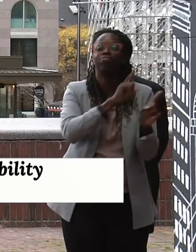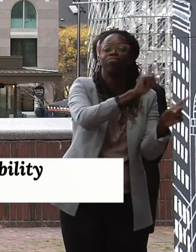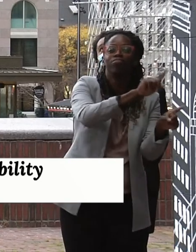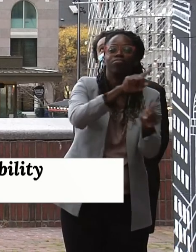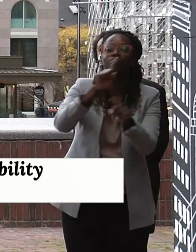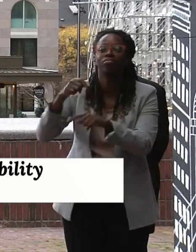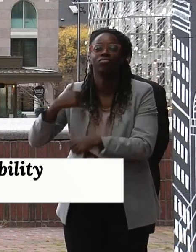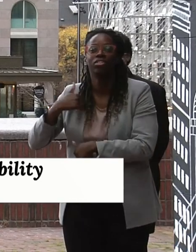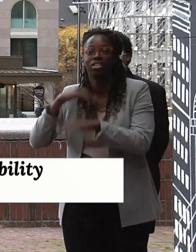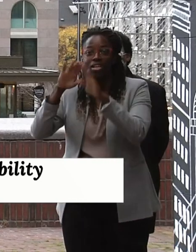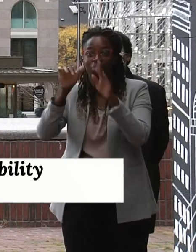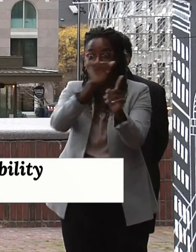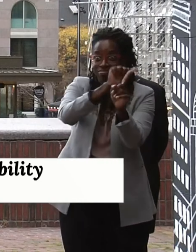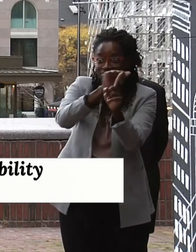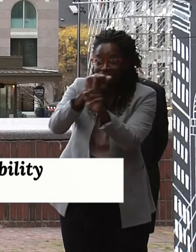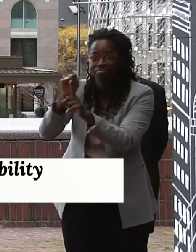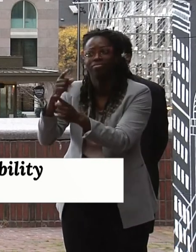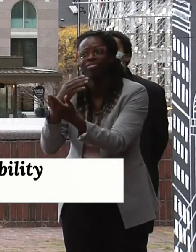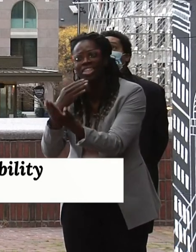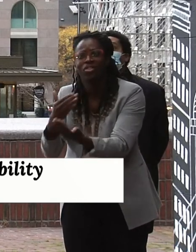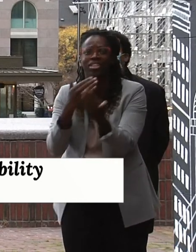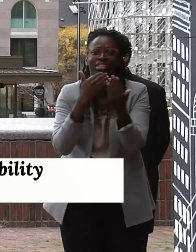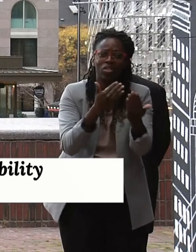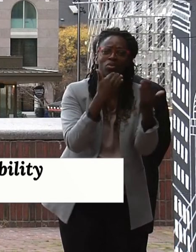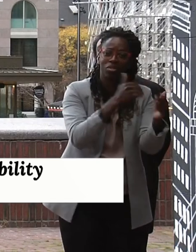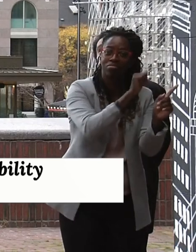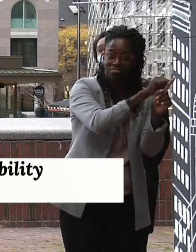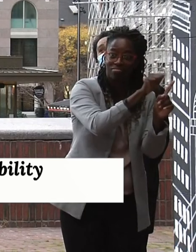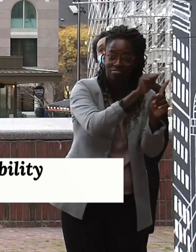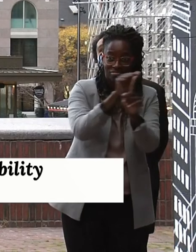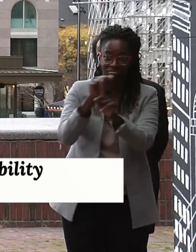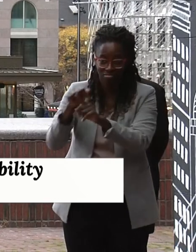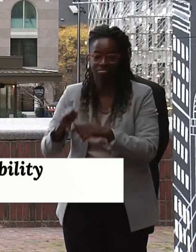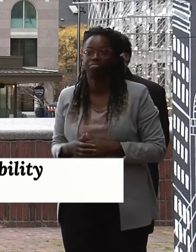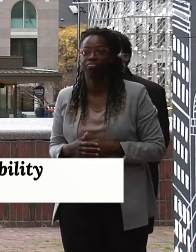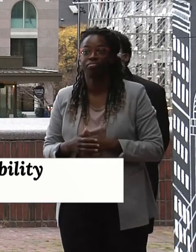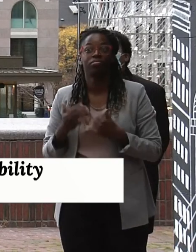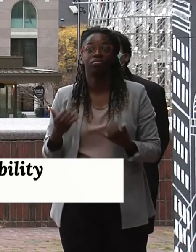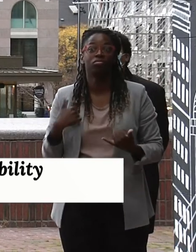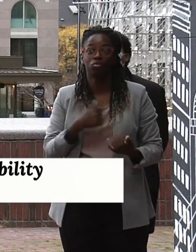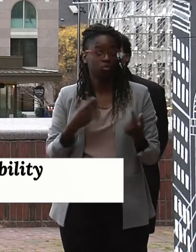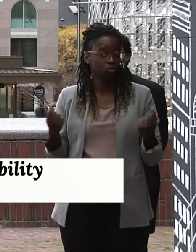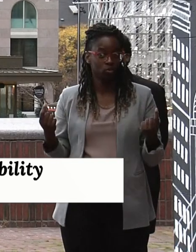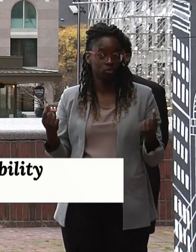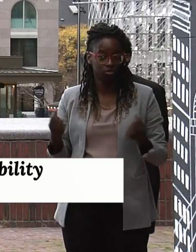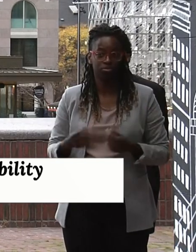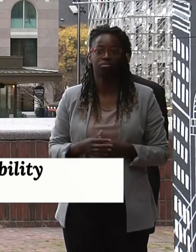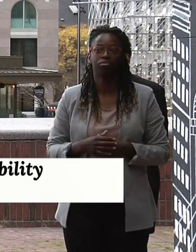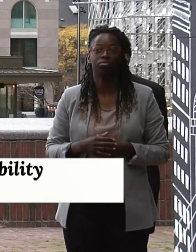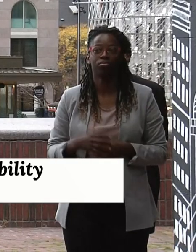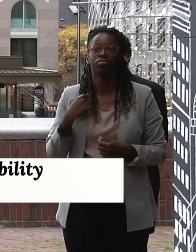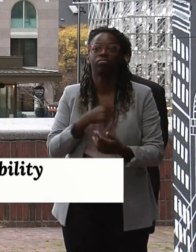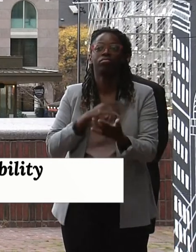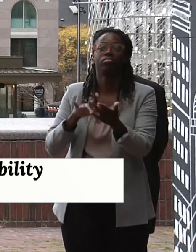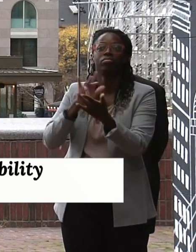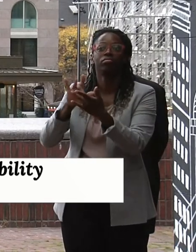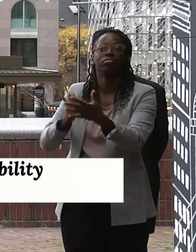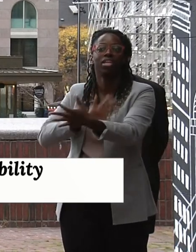the city of Boston and thank them for their service. We visited veterans yesterday in their home. We thanked them for their service and we connect them to